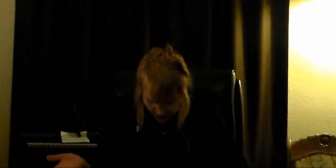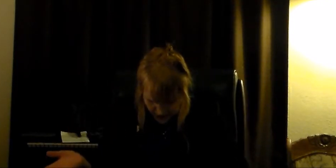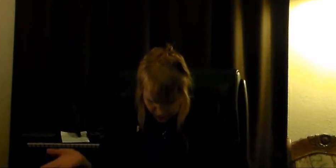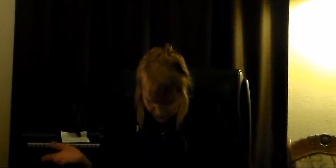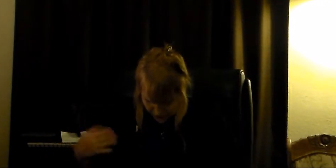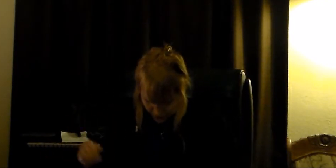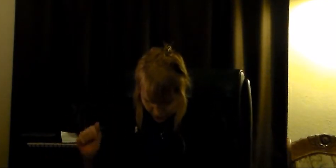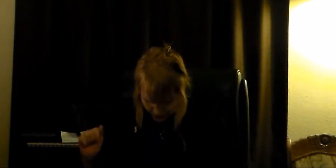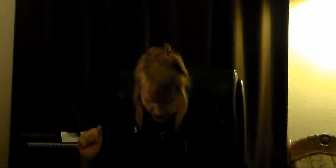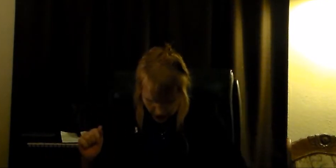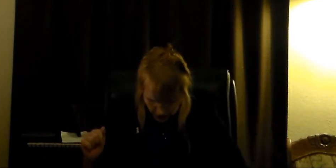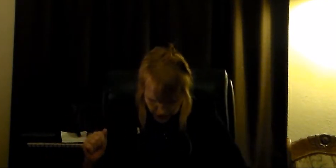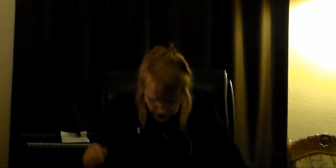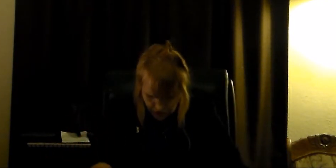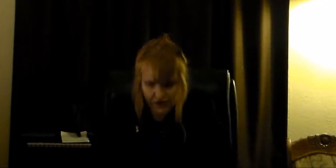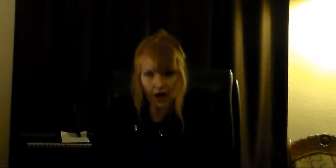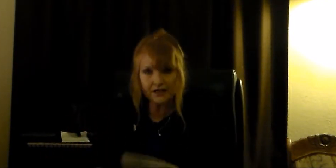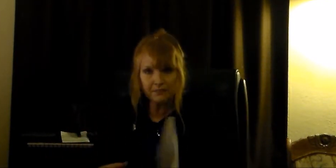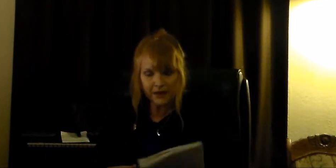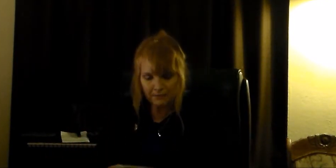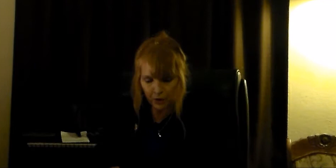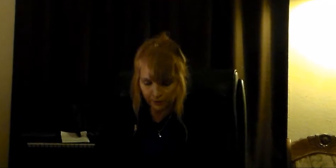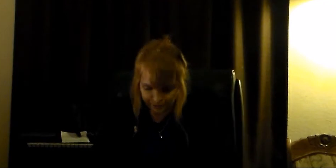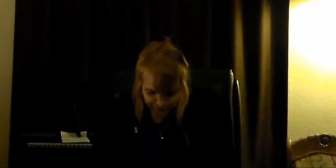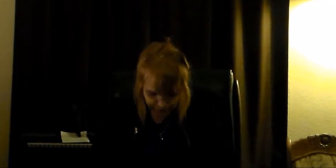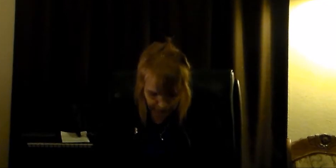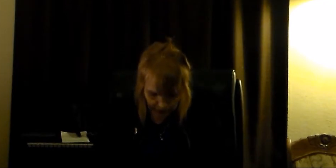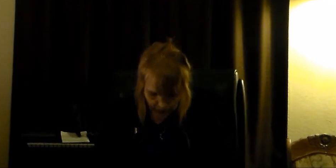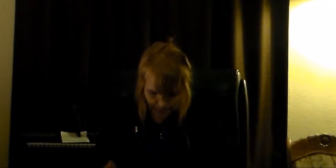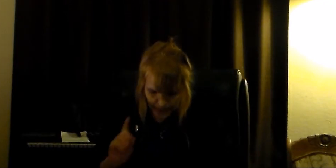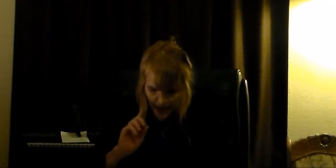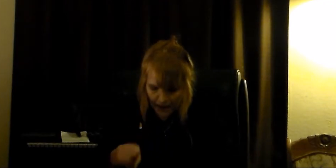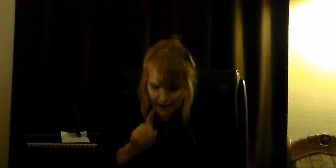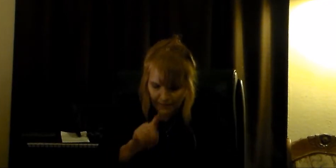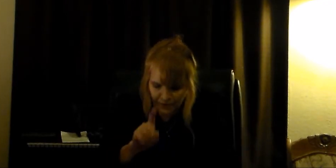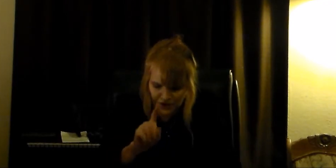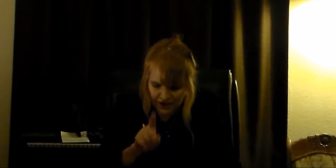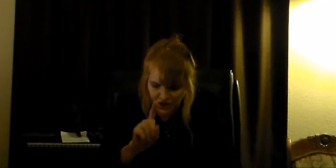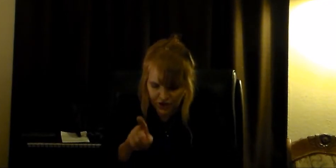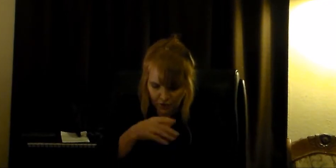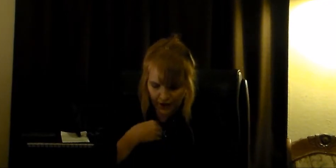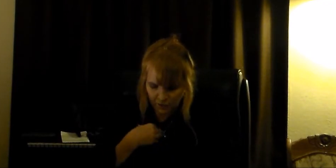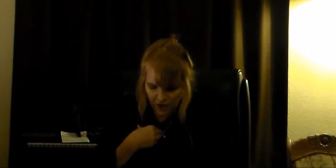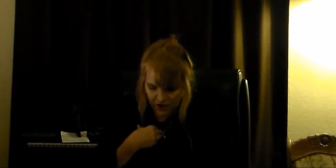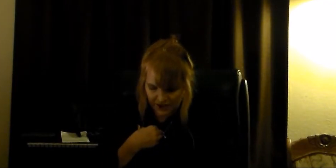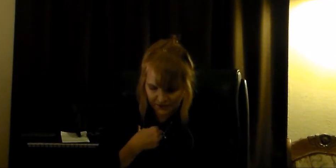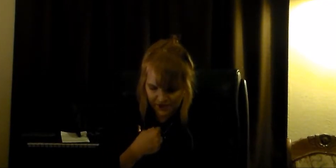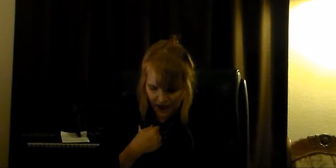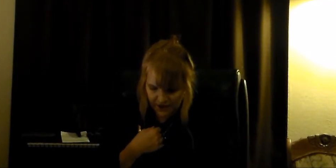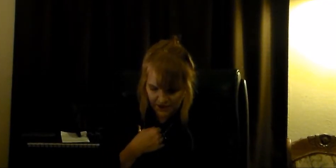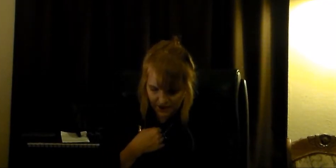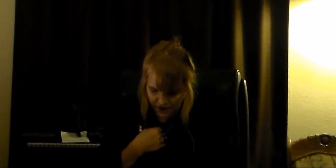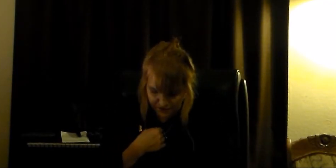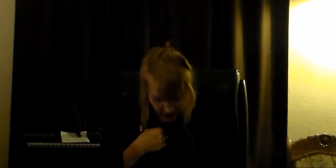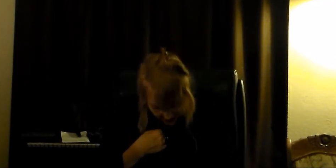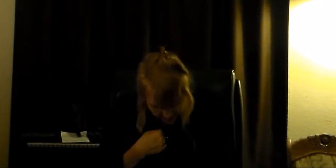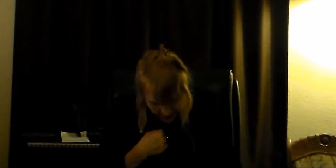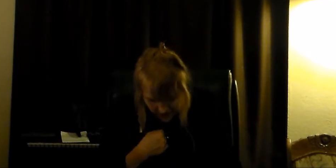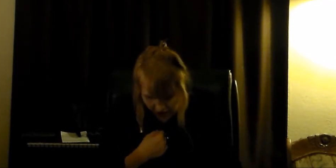Israelites in Romans 2:29 are Jews, God's people. A man, a person is a Jew and morally circumcised, circumcised by the